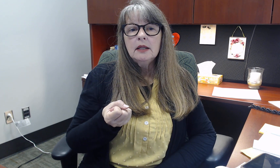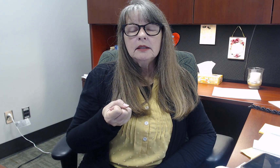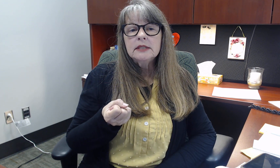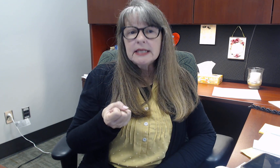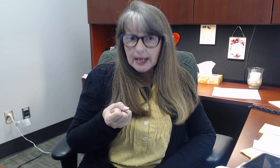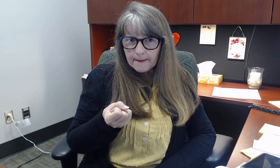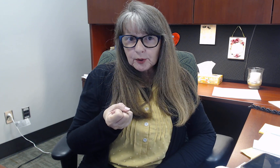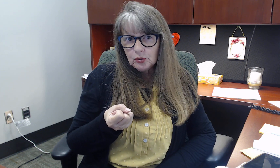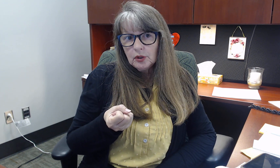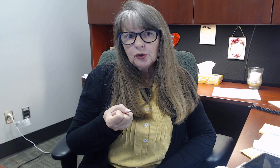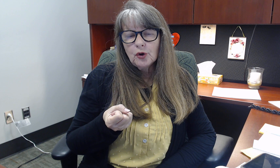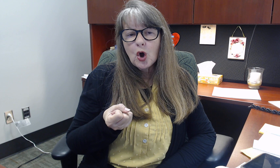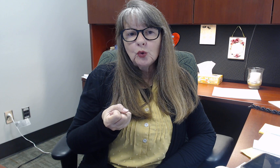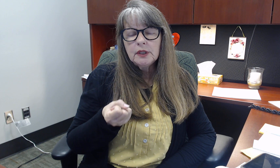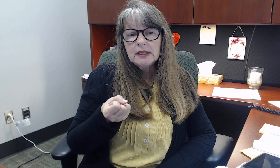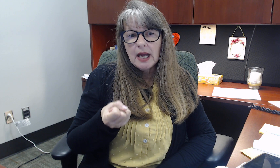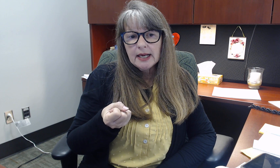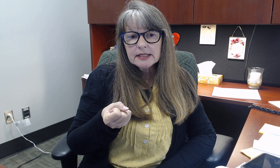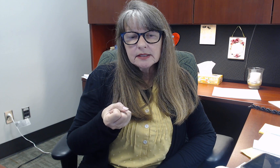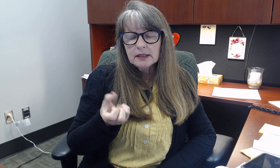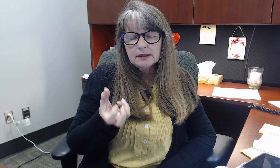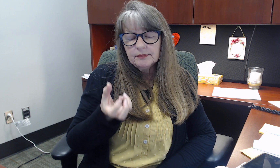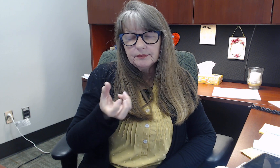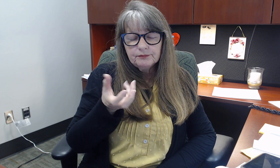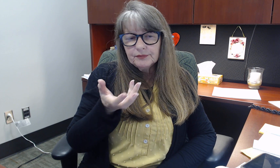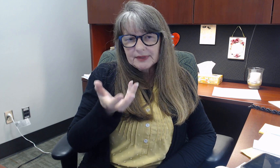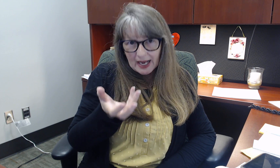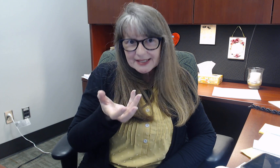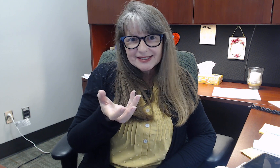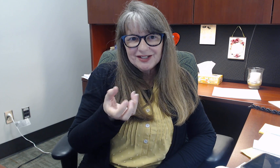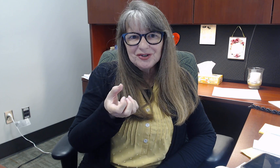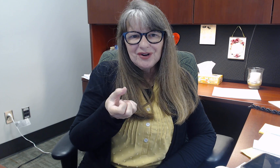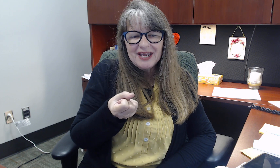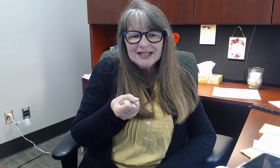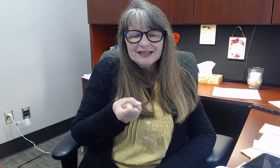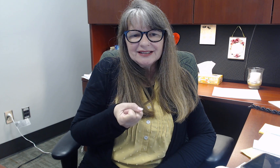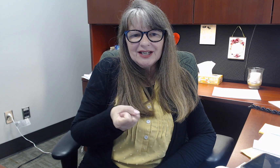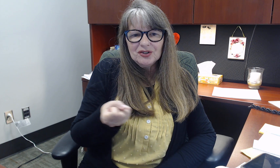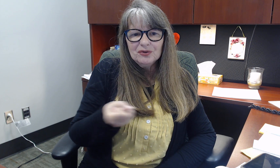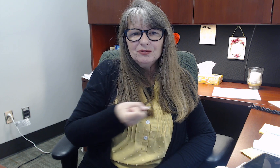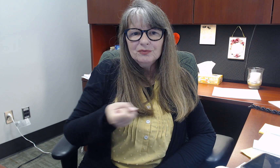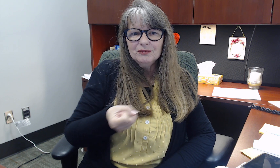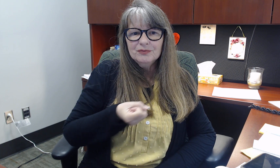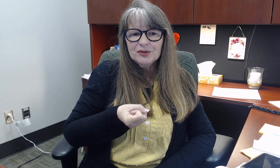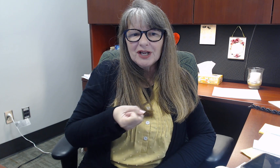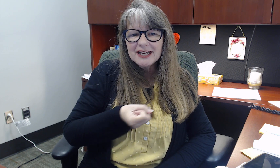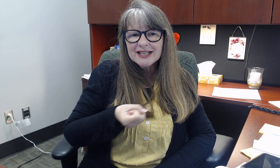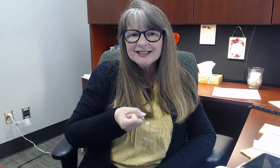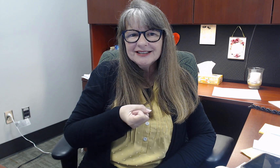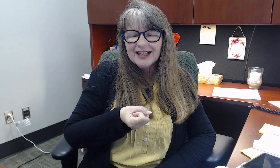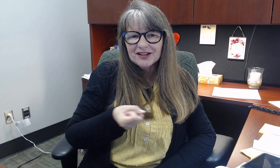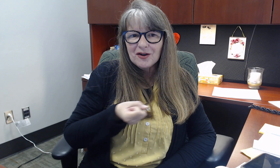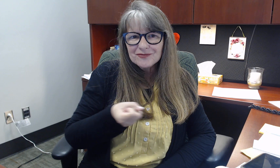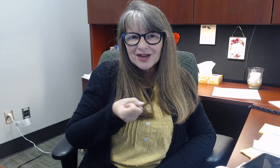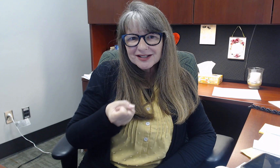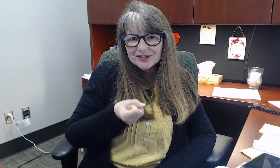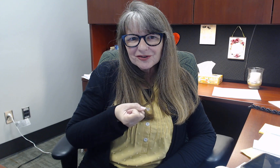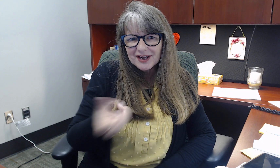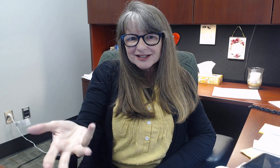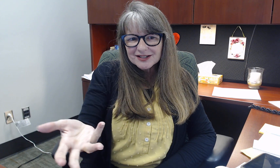To gamble, you're holding the dice in your hands, and you shake it like you have dice in your hands and